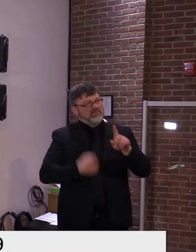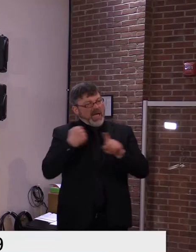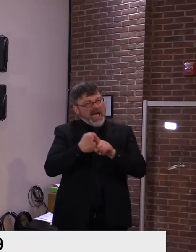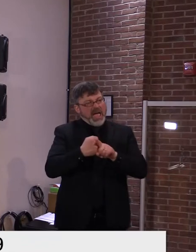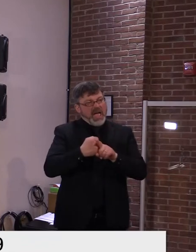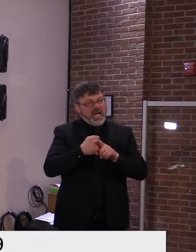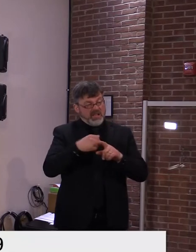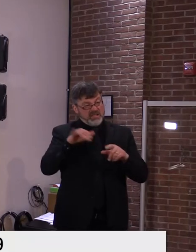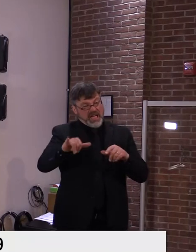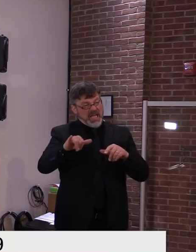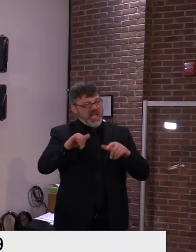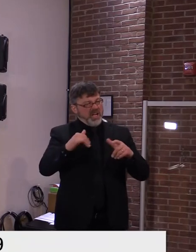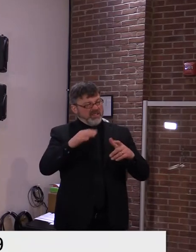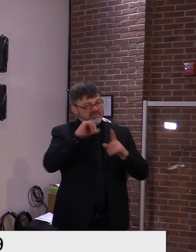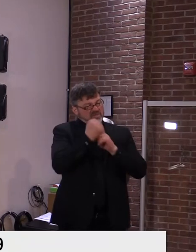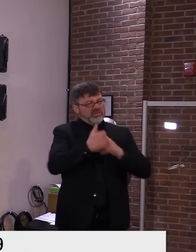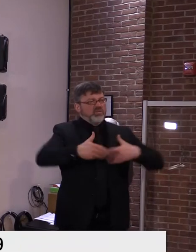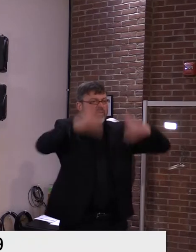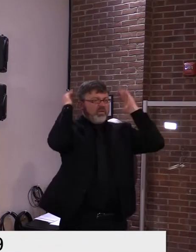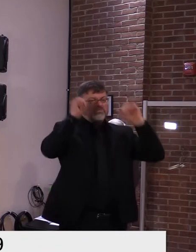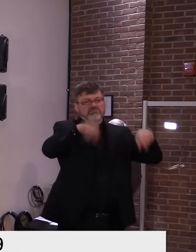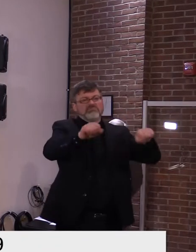Okay, thank you very much.